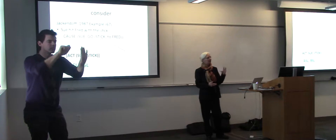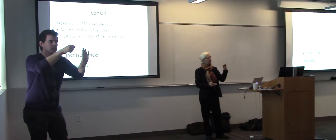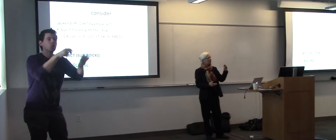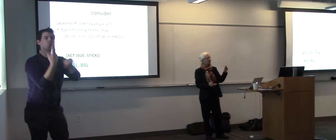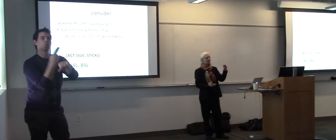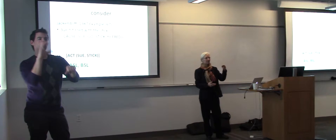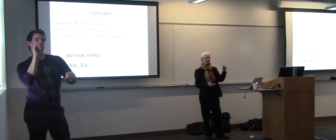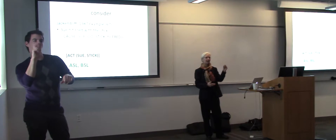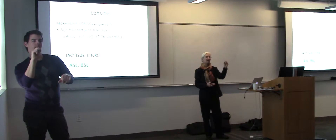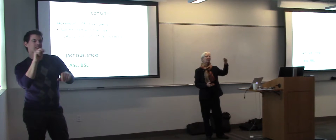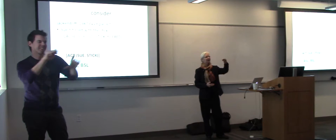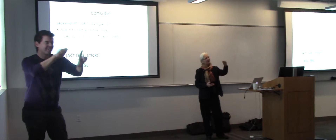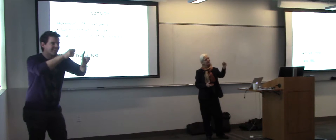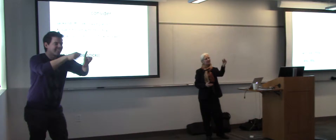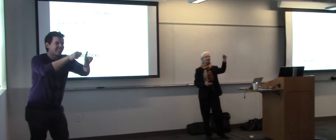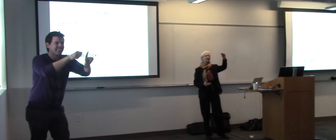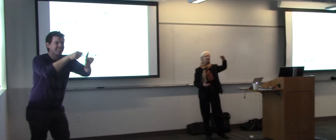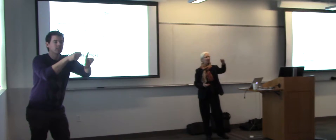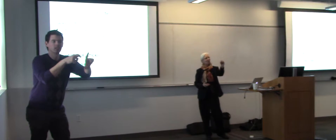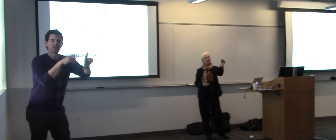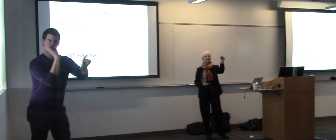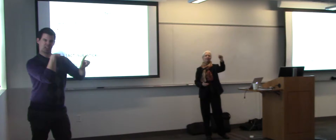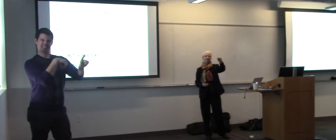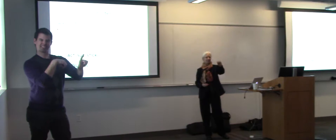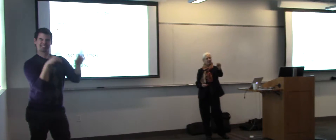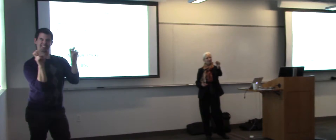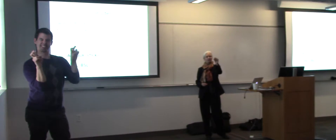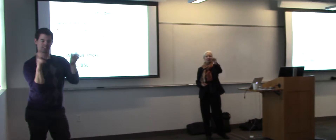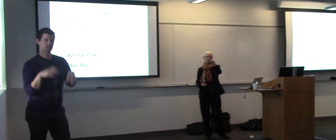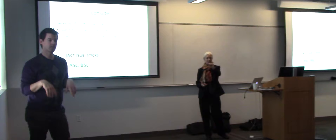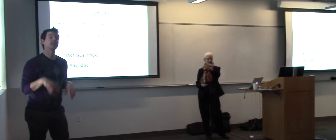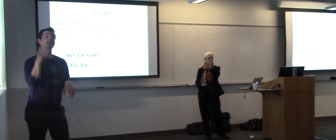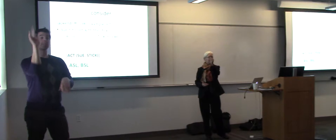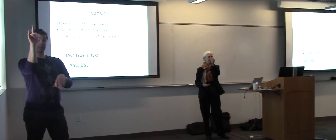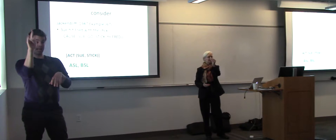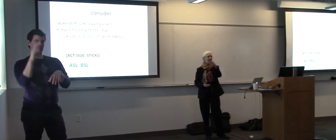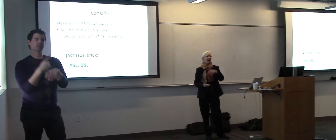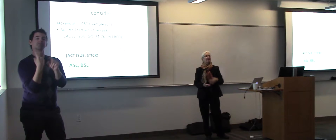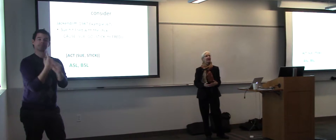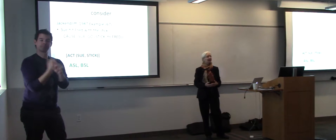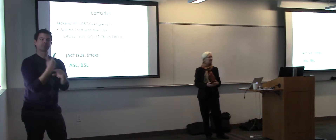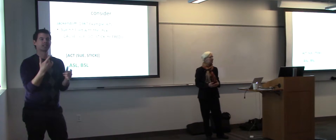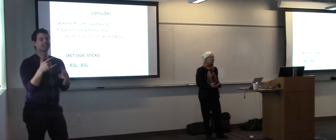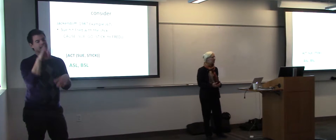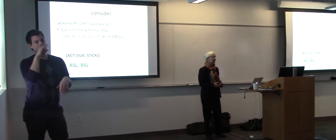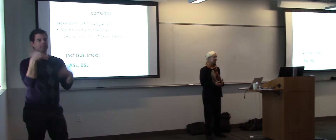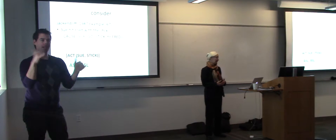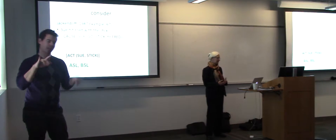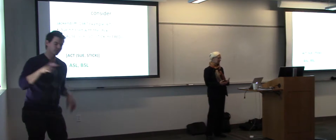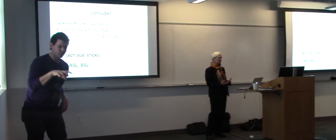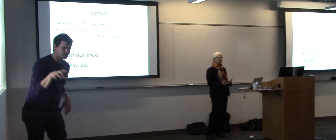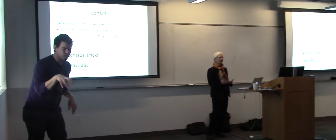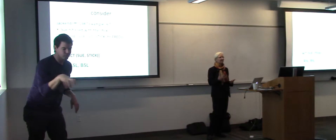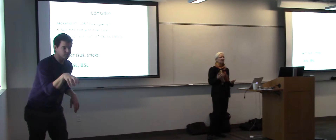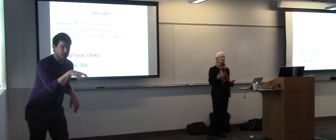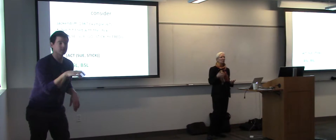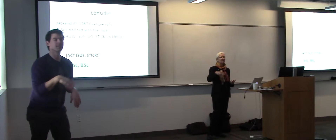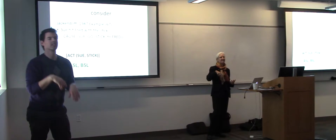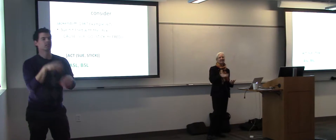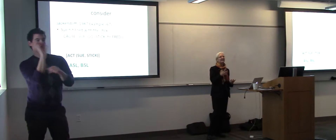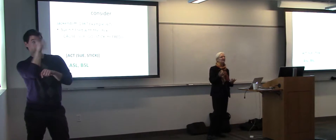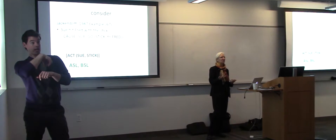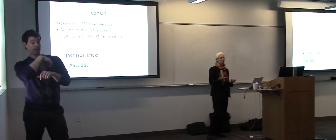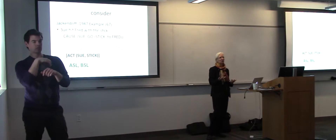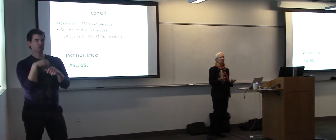airplane, you have a toy airplane, and the typical one is somebody playing with the airplane. And the atypical one is